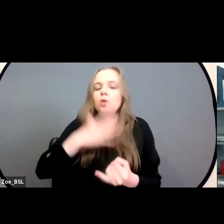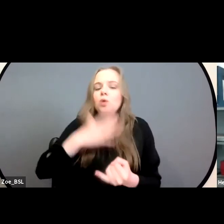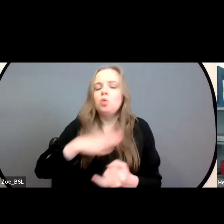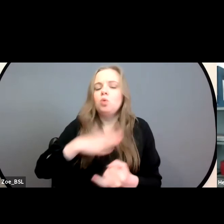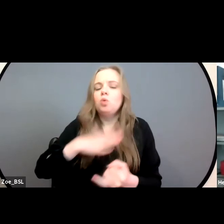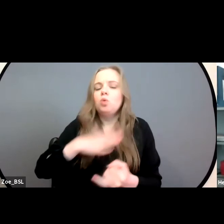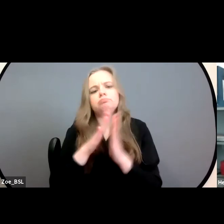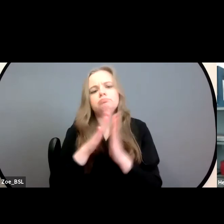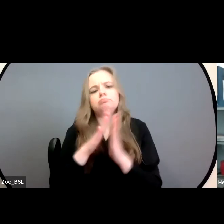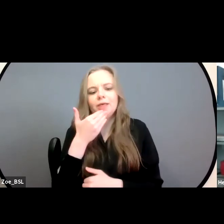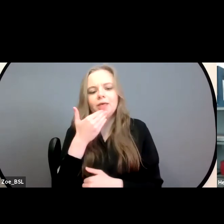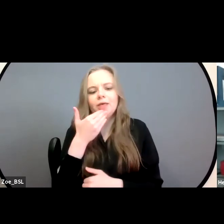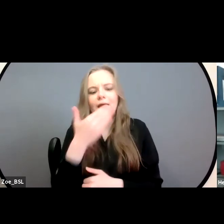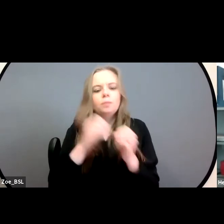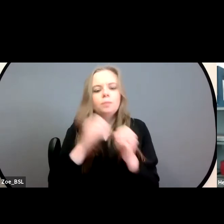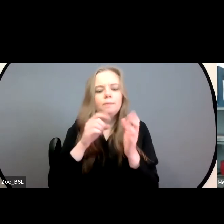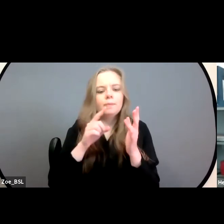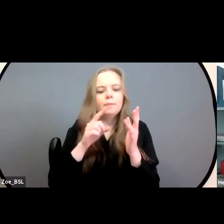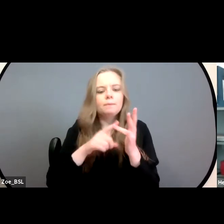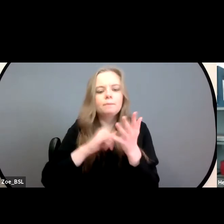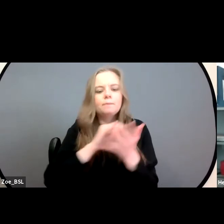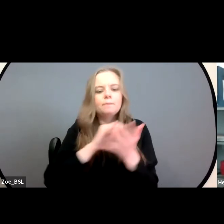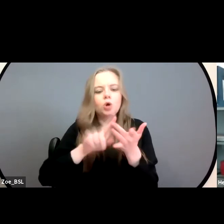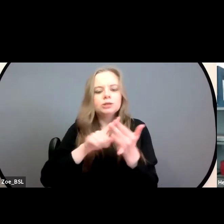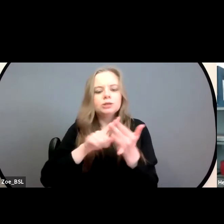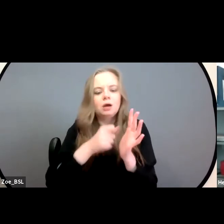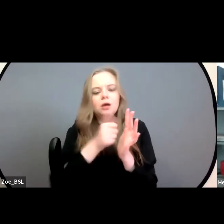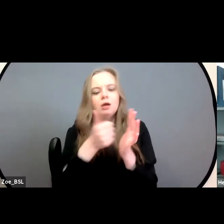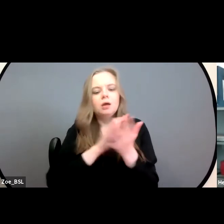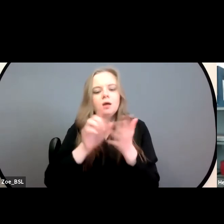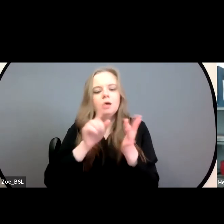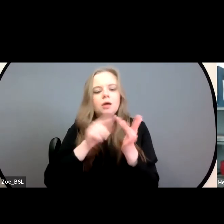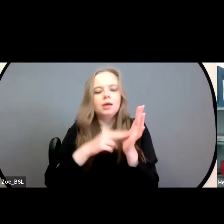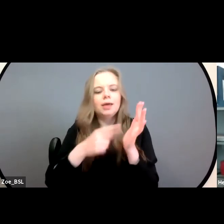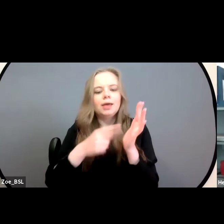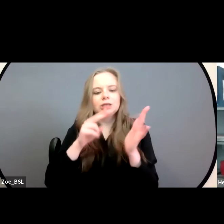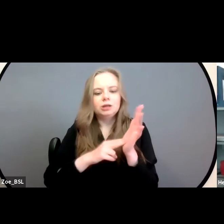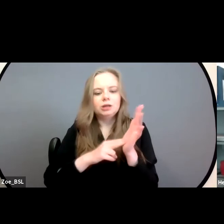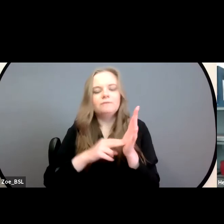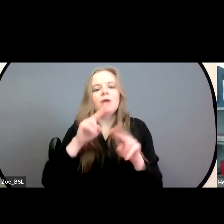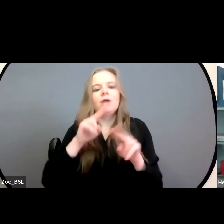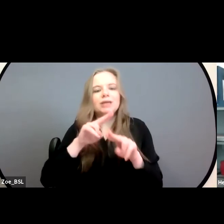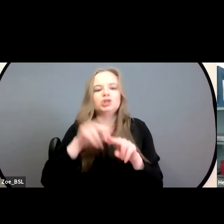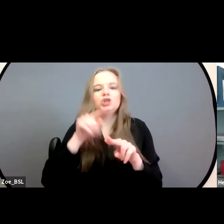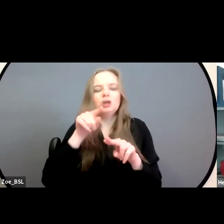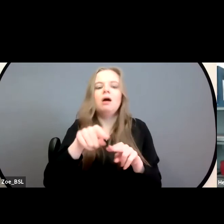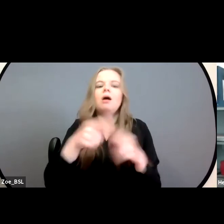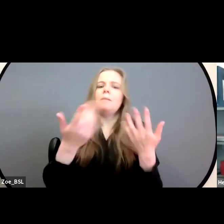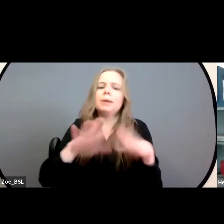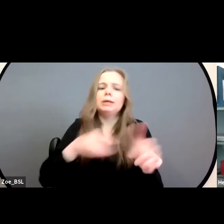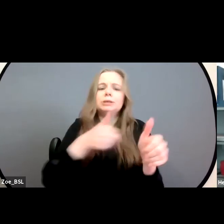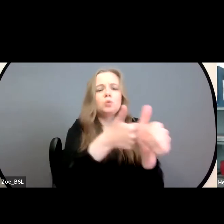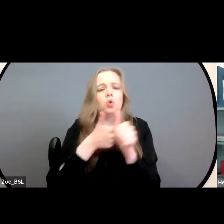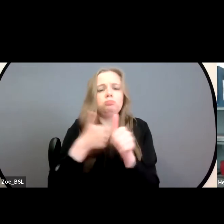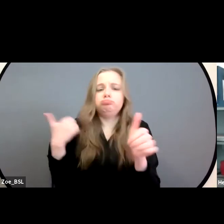the Boshia Hinton Foundation, who've long been a supporter of the Snowdon Trust. But when we approached them about this particular project,